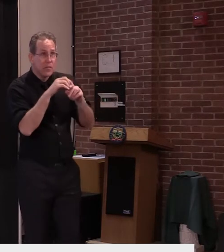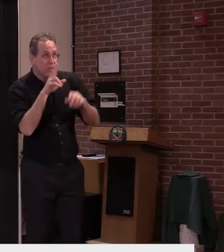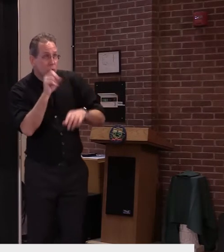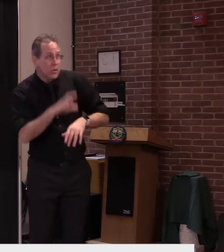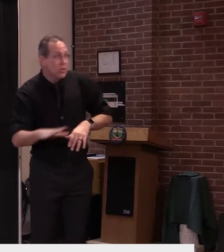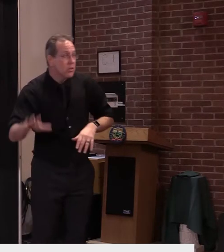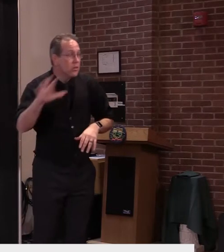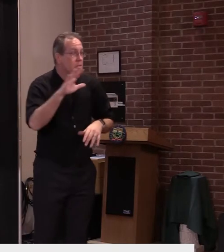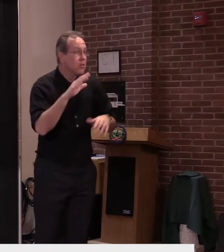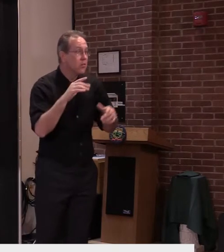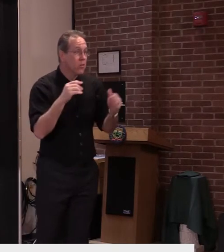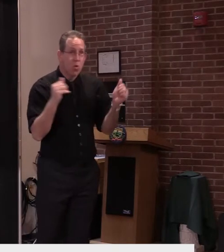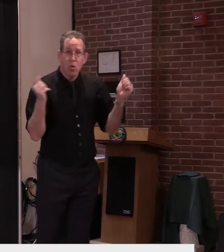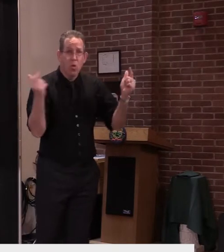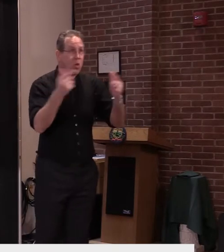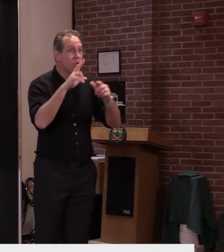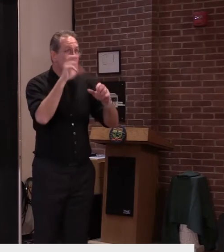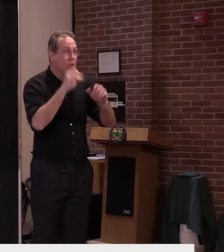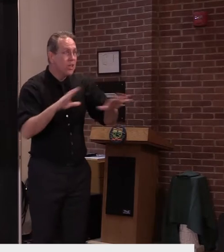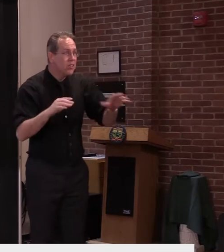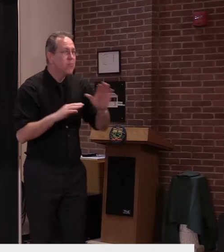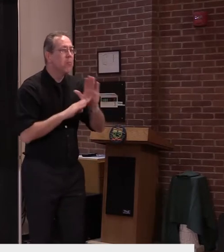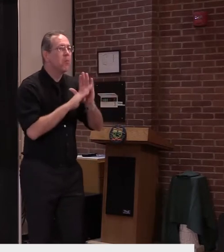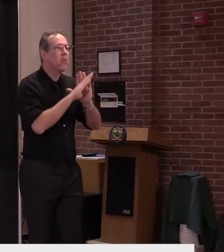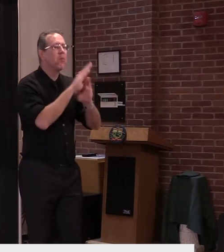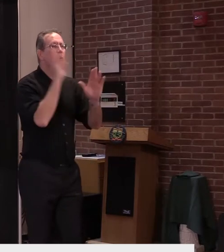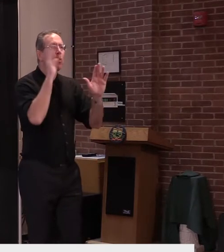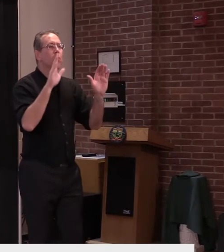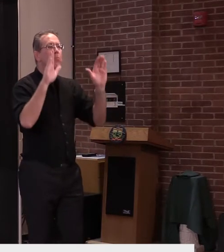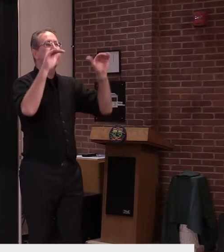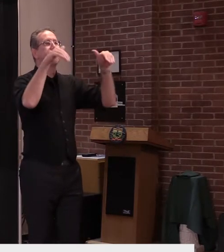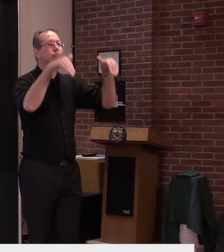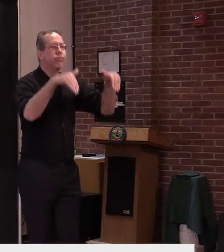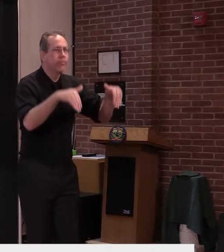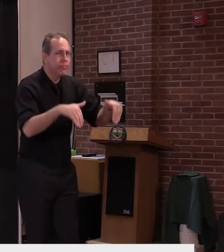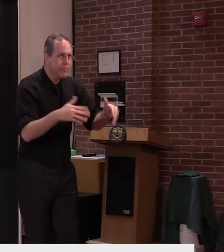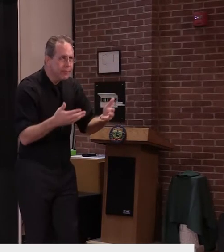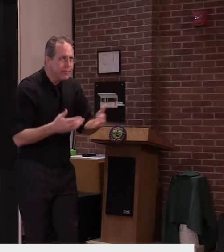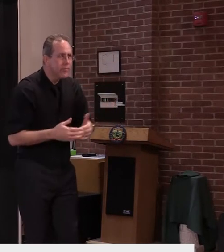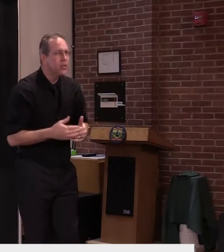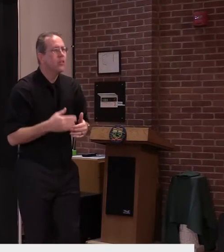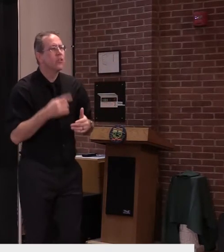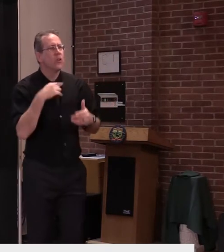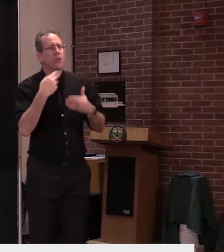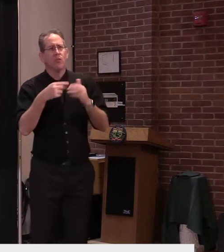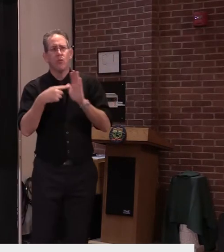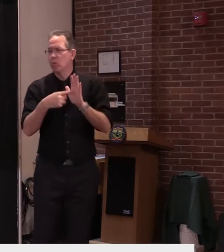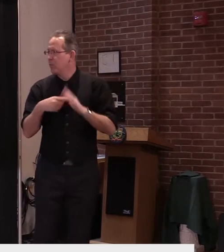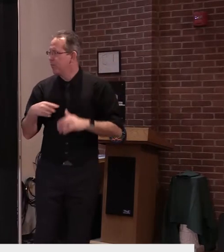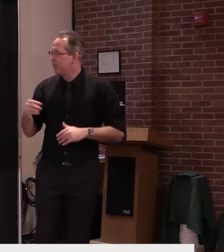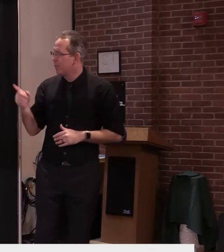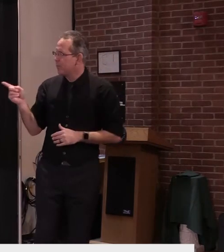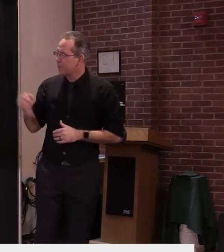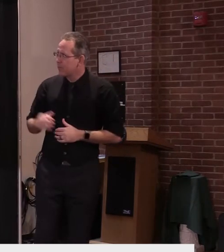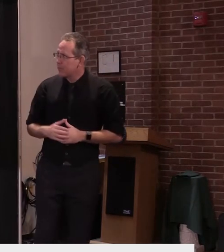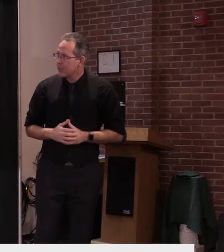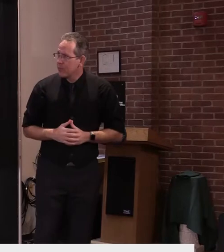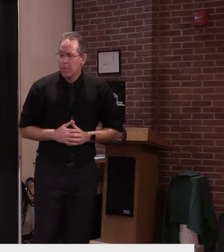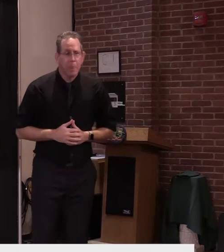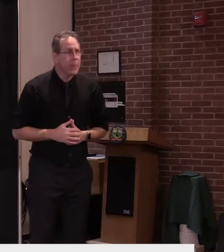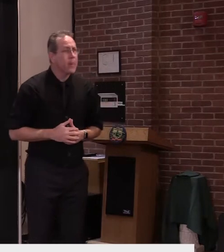time. Looking at the next slide, another reason obviously why the cases are spreading as quickly as they are is the